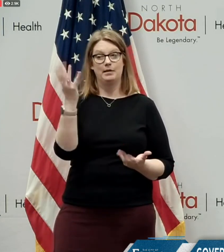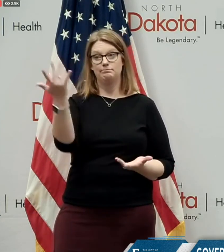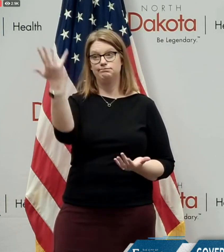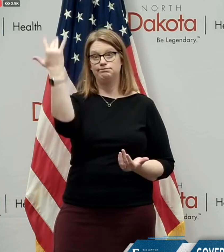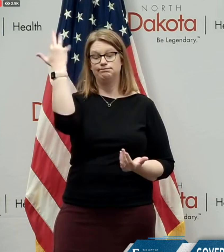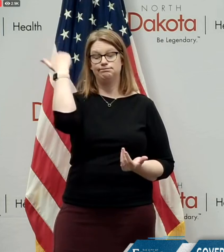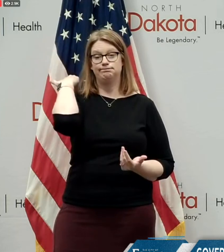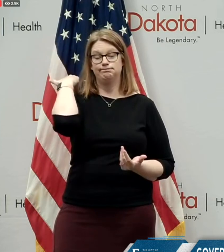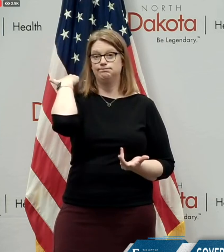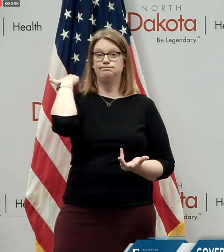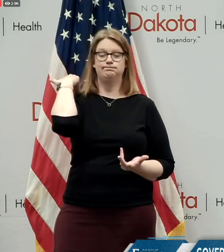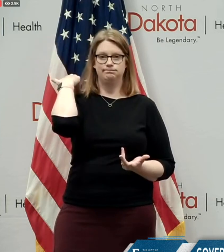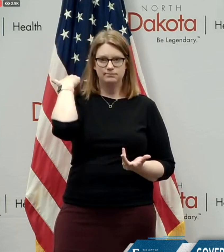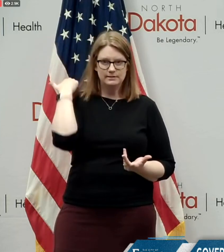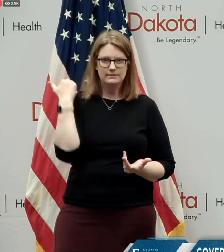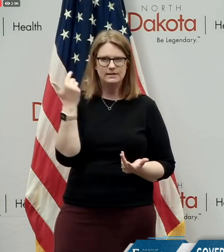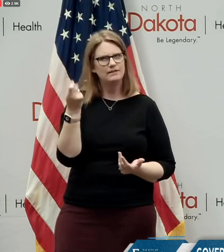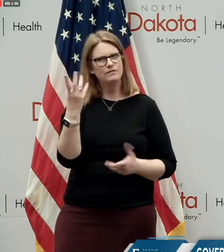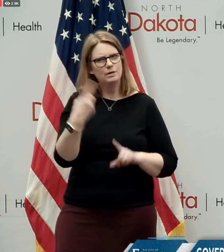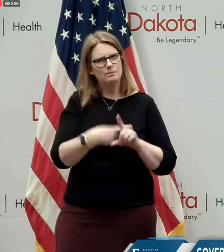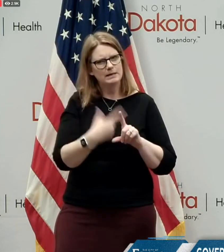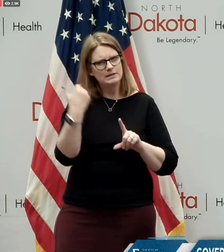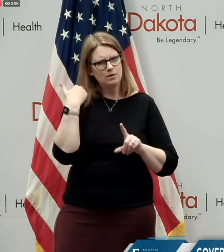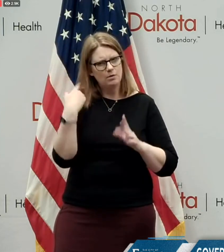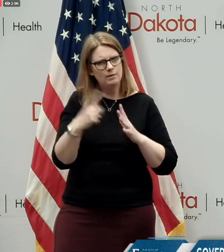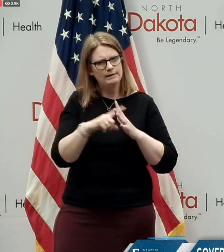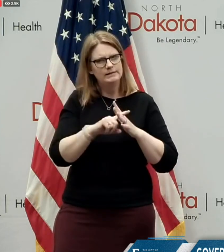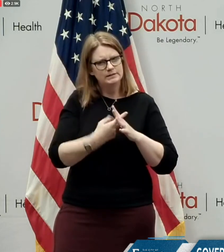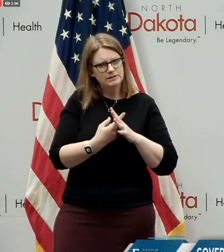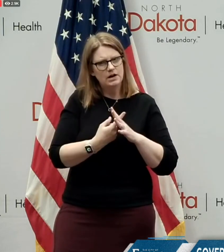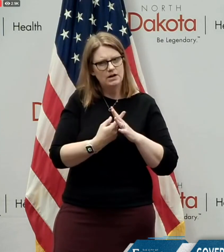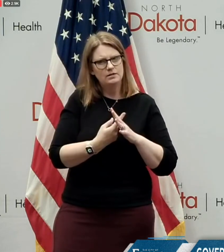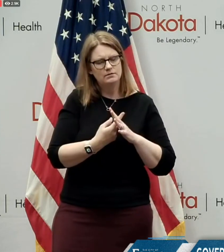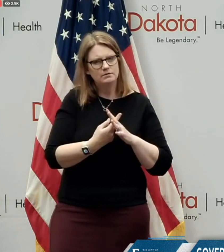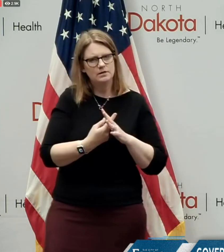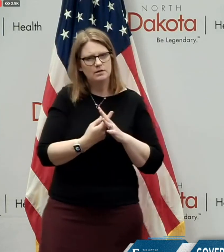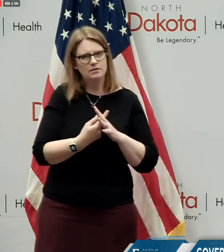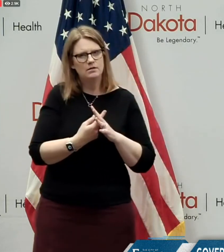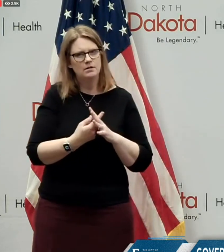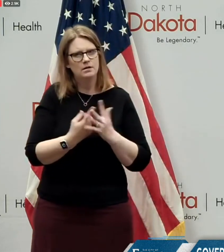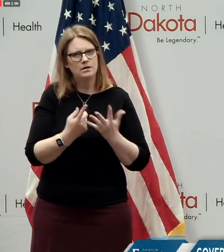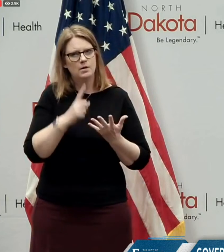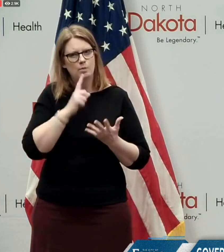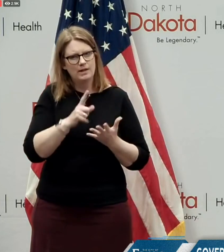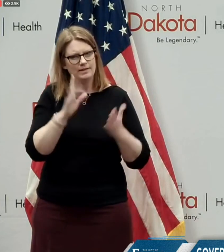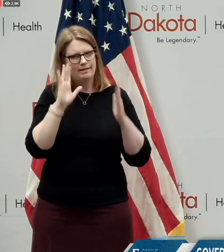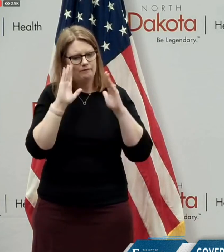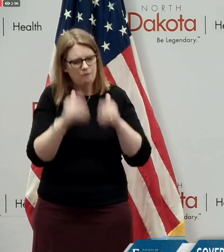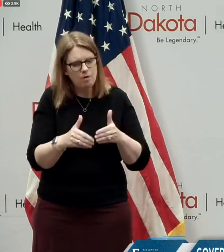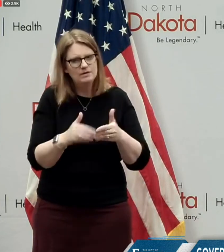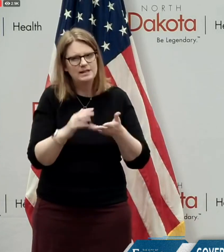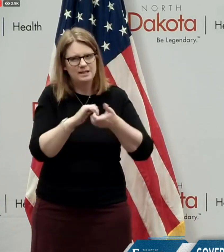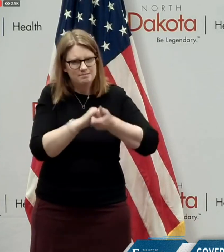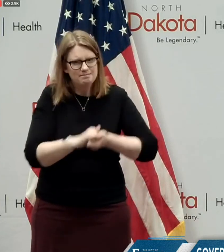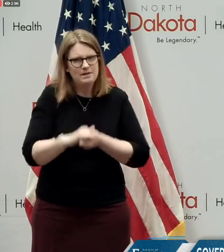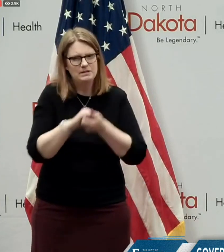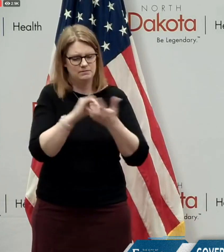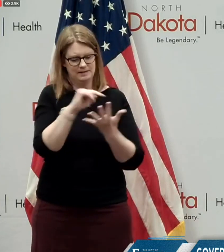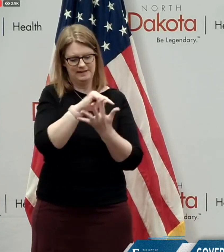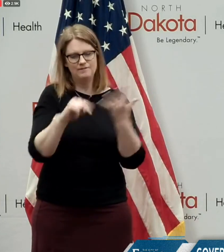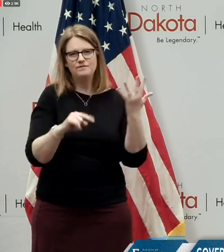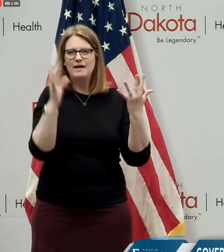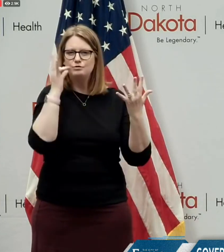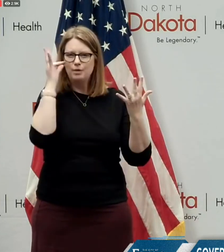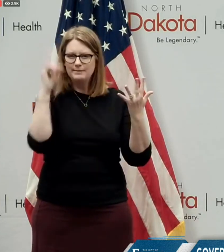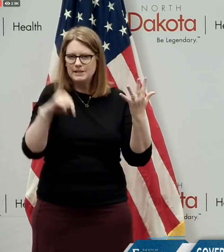at times, but it was a couple months ago that we started that process, that commitment, in partnership with the 5 tribes of North Dakota.